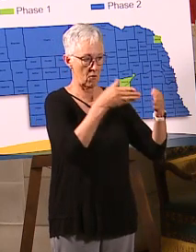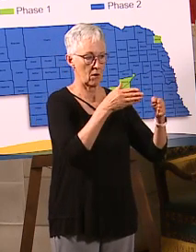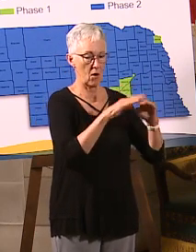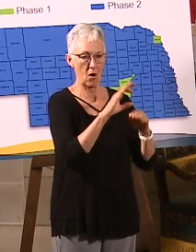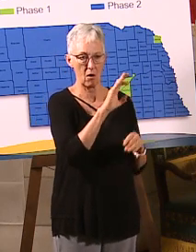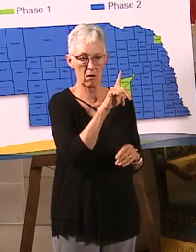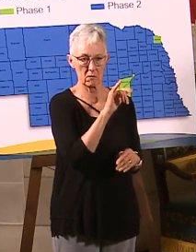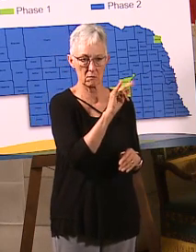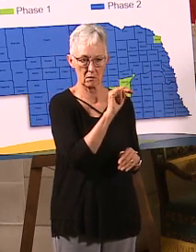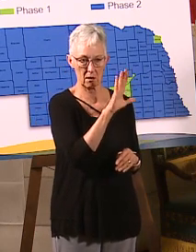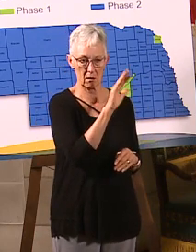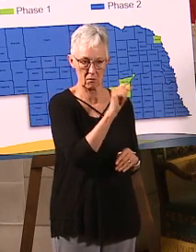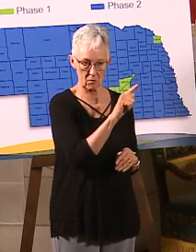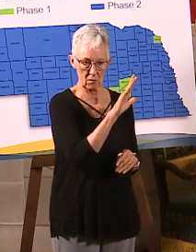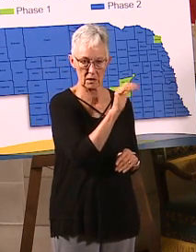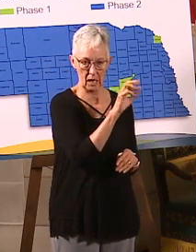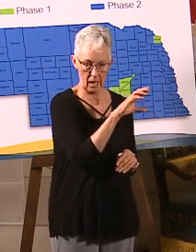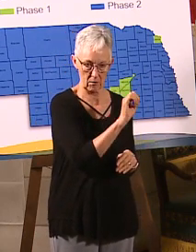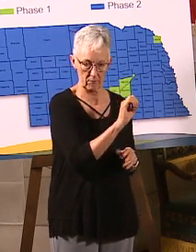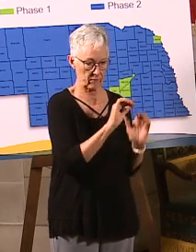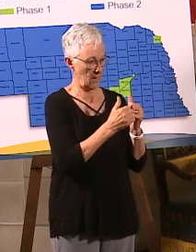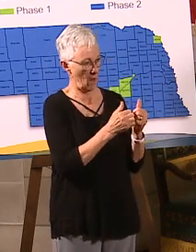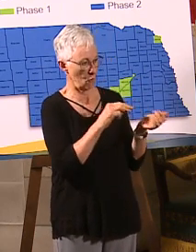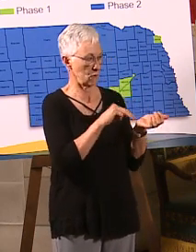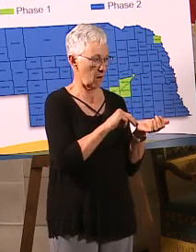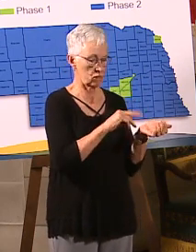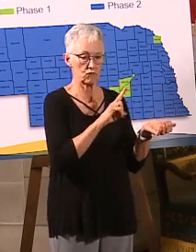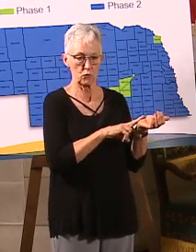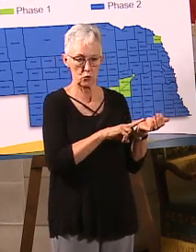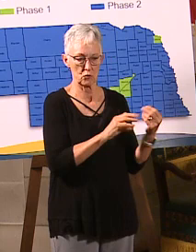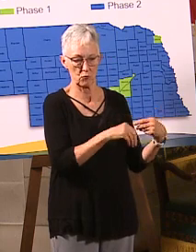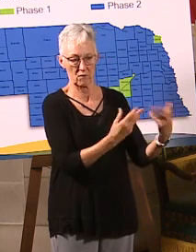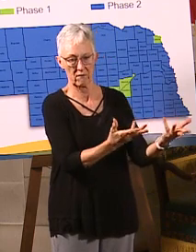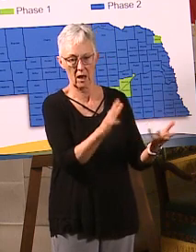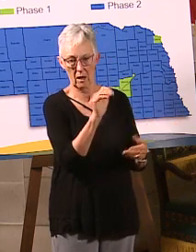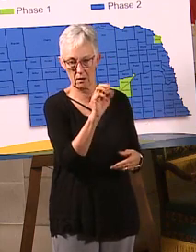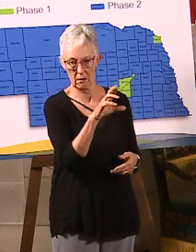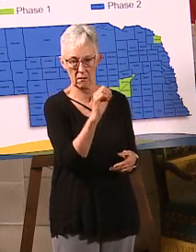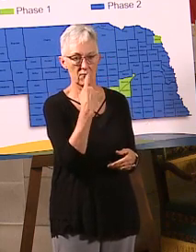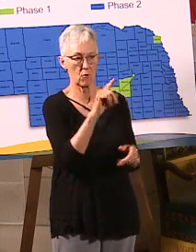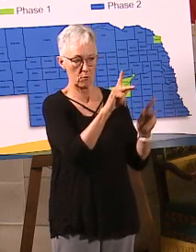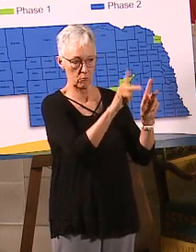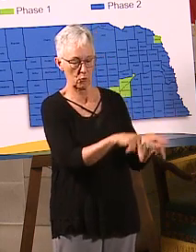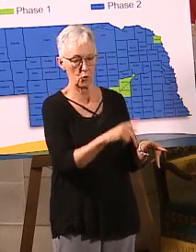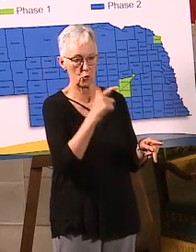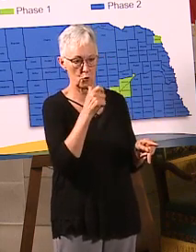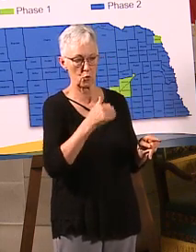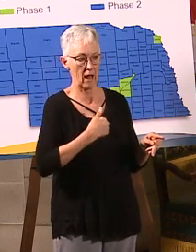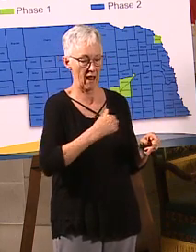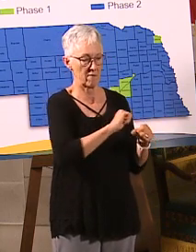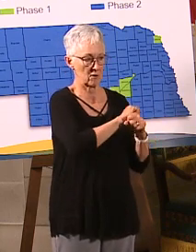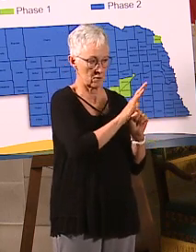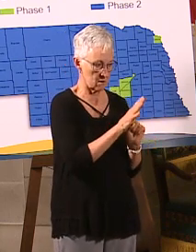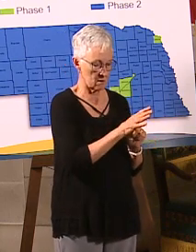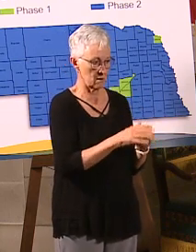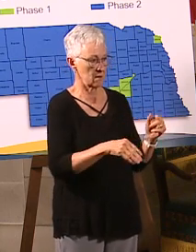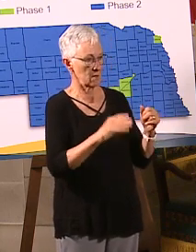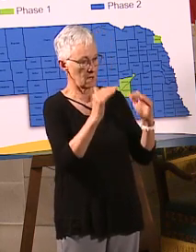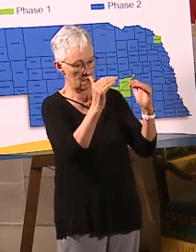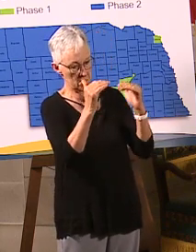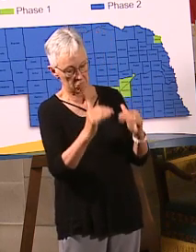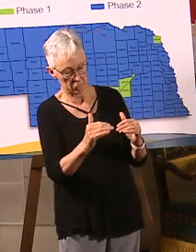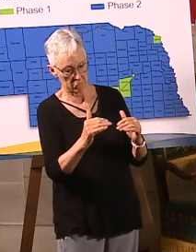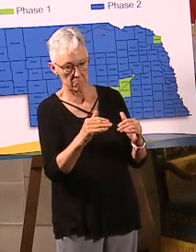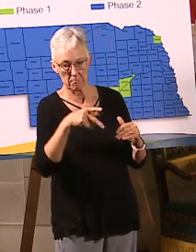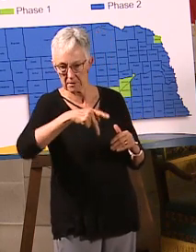a doctor or a nurse helps to provide care for a COVID-19 patient, broken into PPE or personal protective